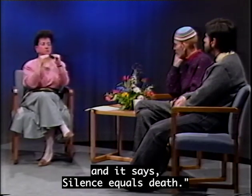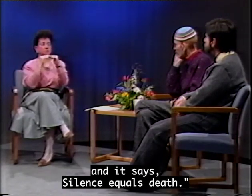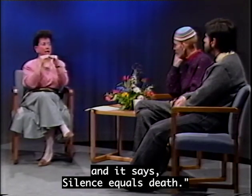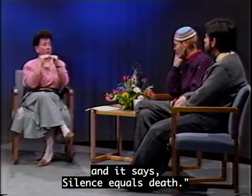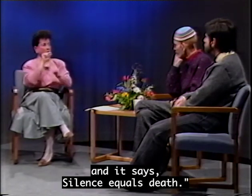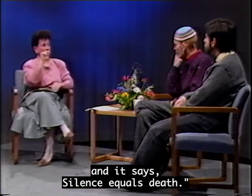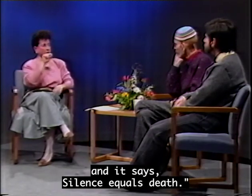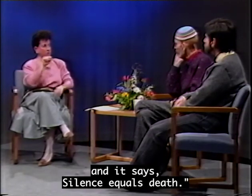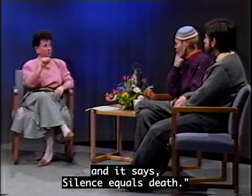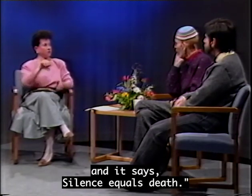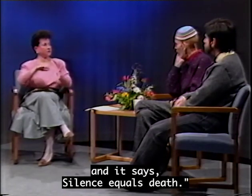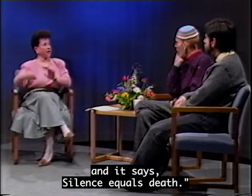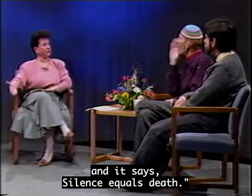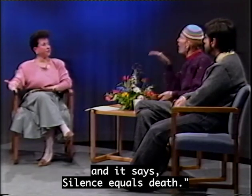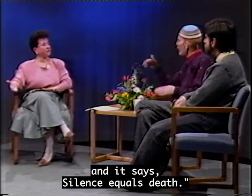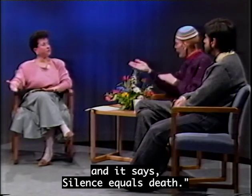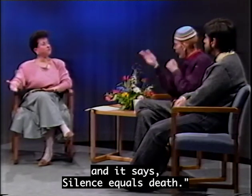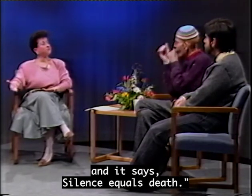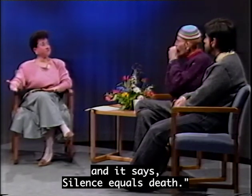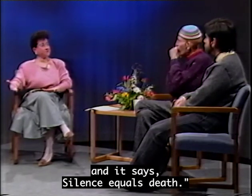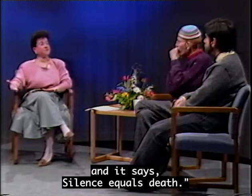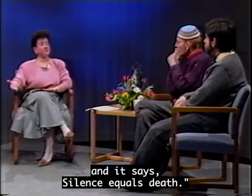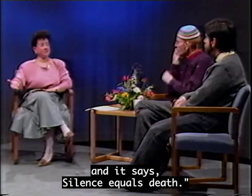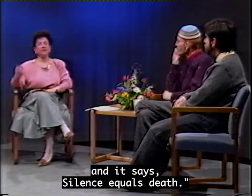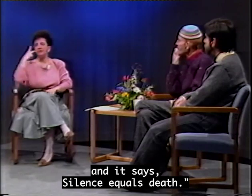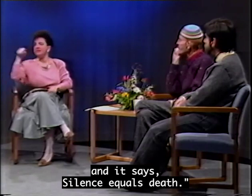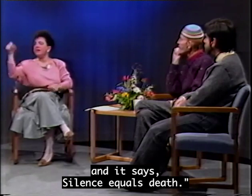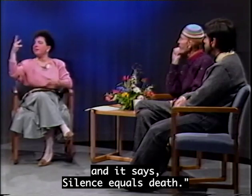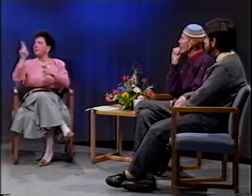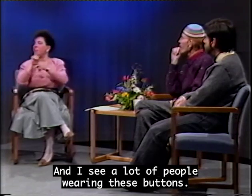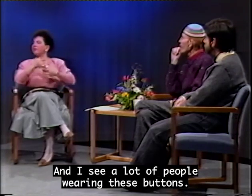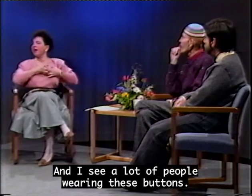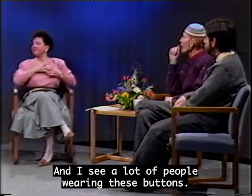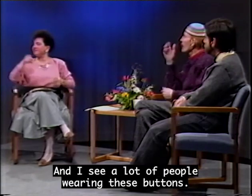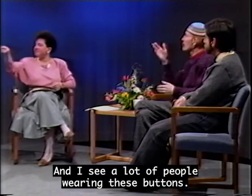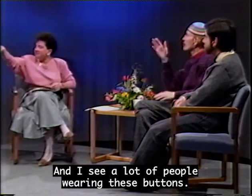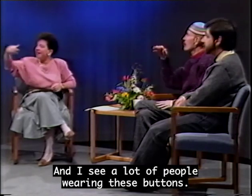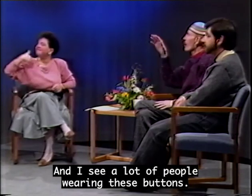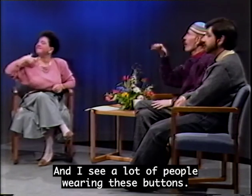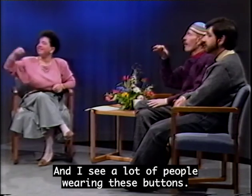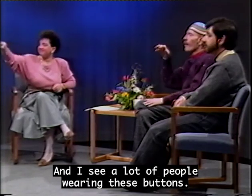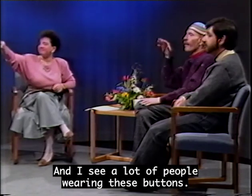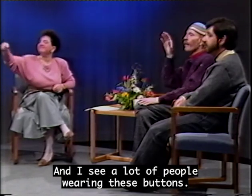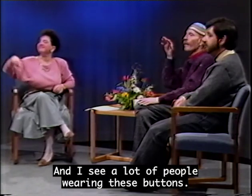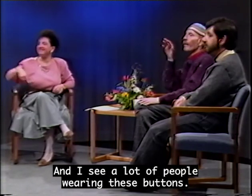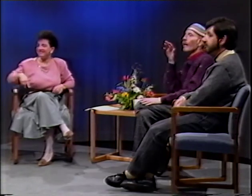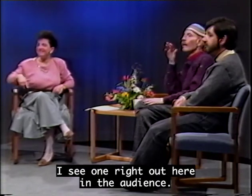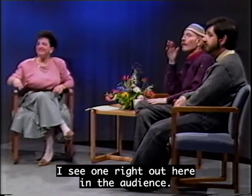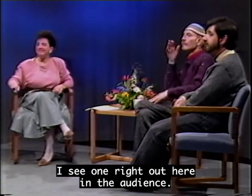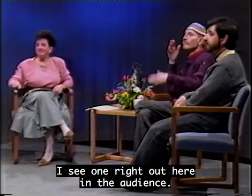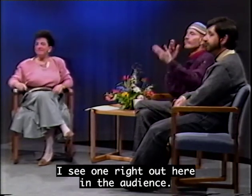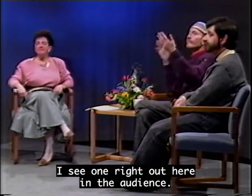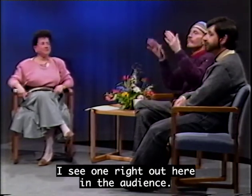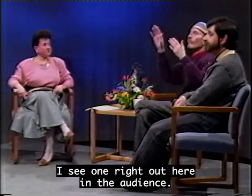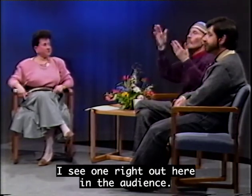it says silence equals death. And I see a lot of people wearing these buttons. I see one right out here in the